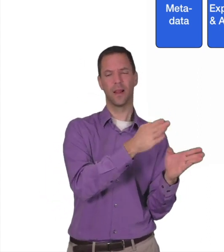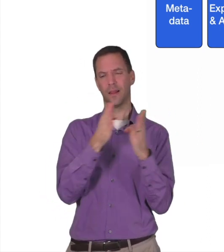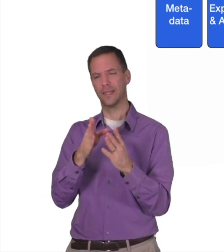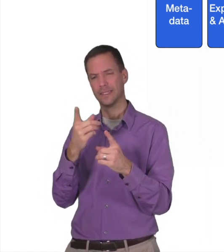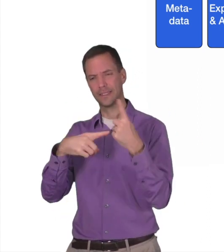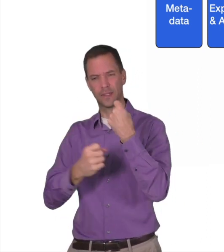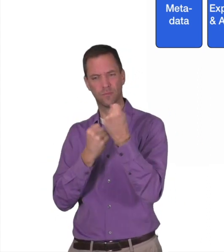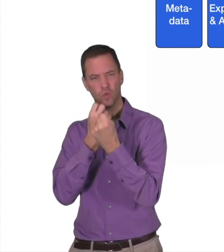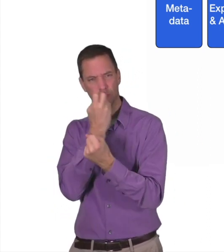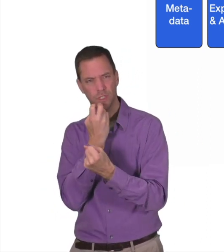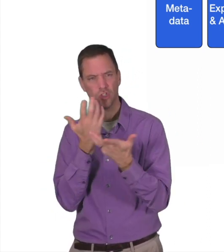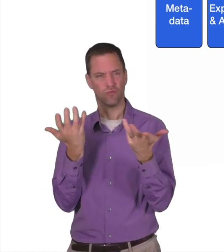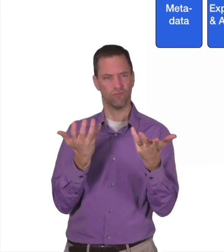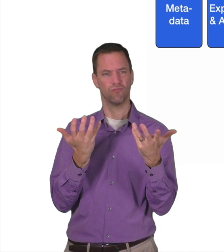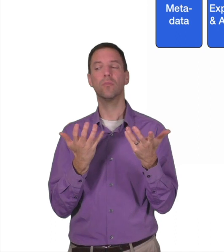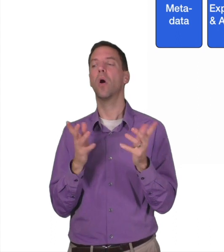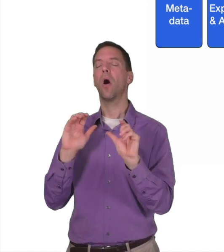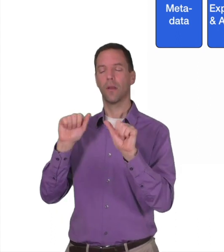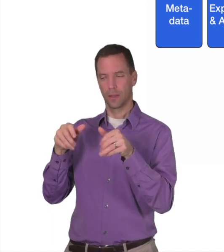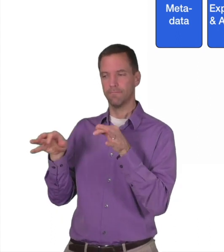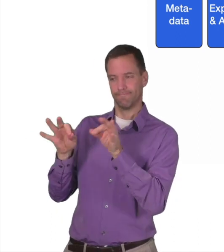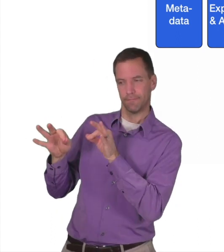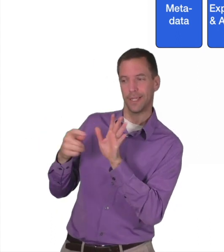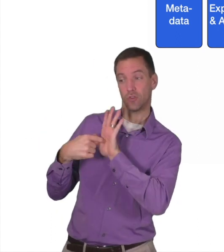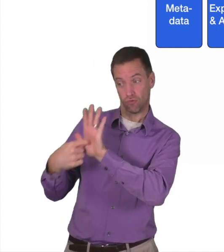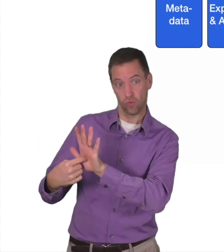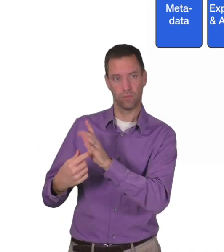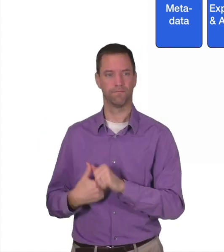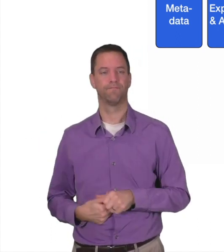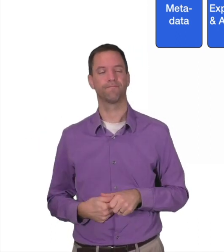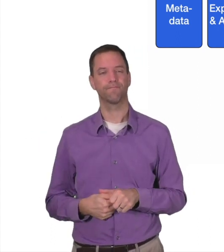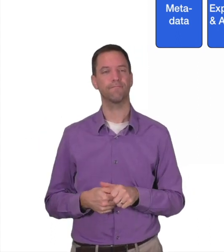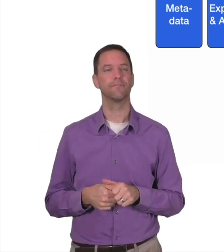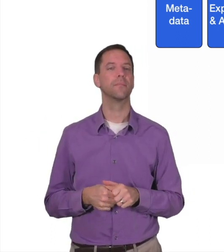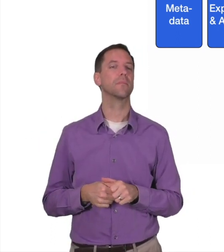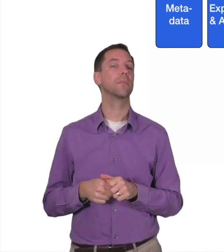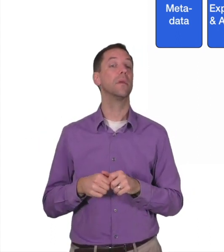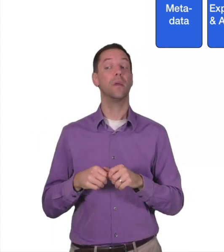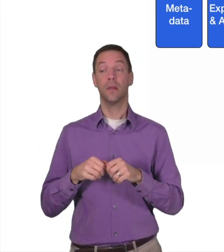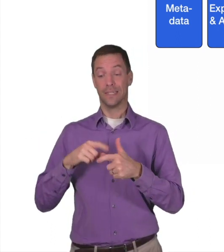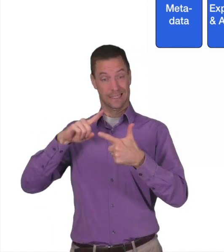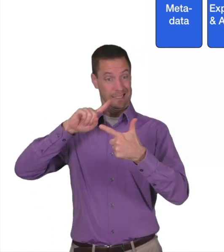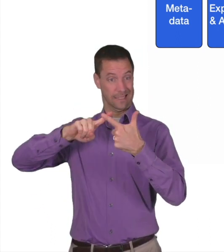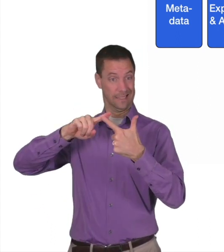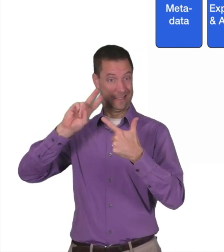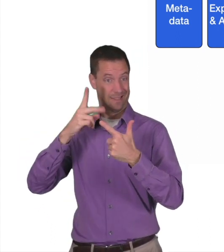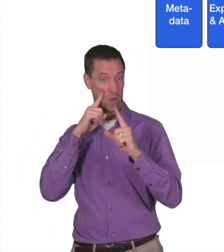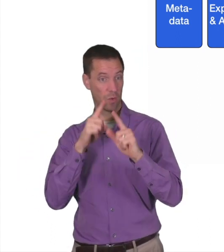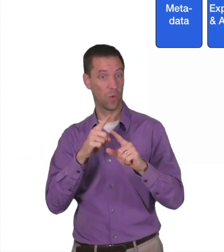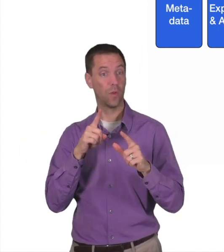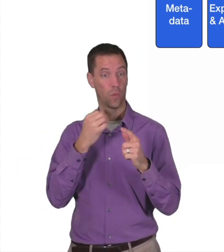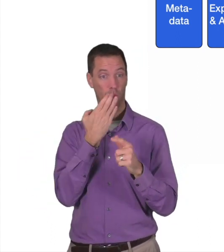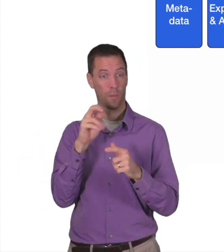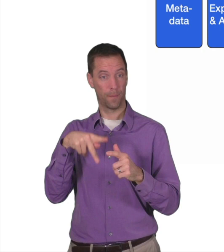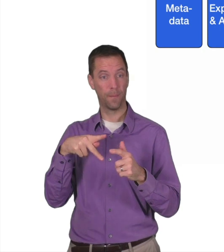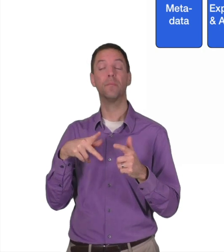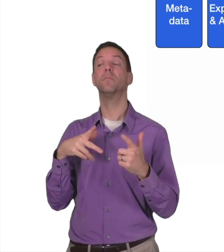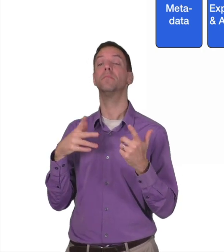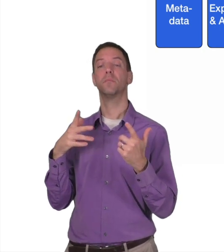difference between ASL and sign-supported speech? And so this helps you describe and show some examples. The second goal